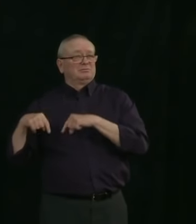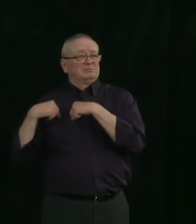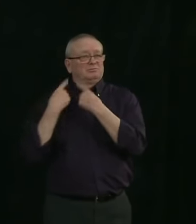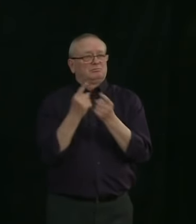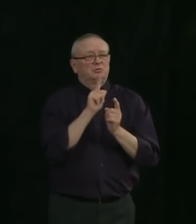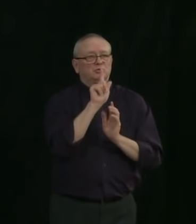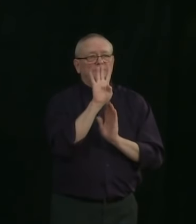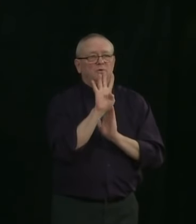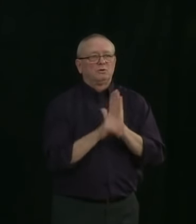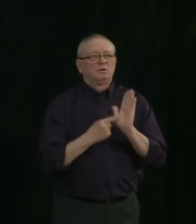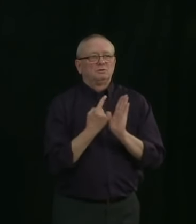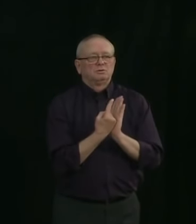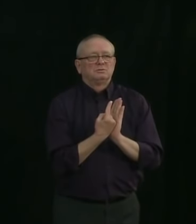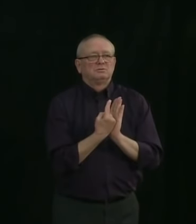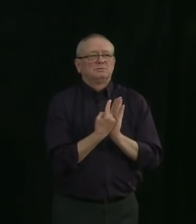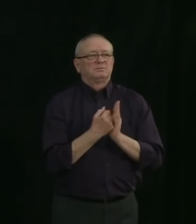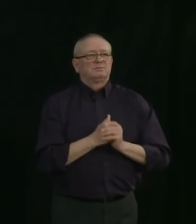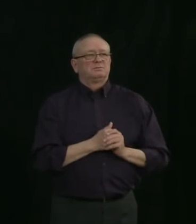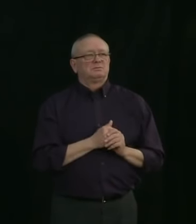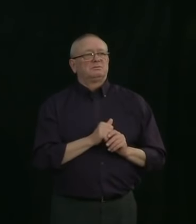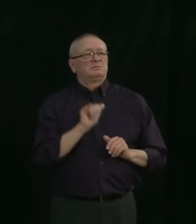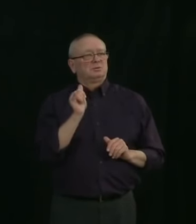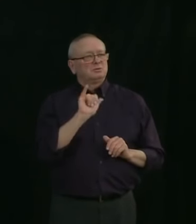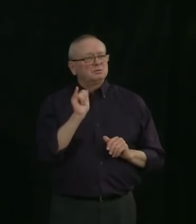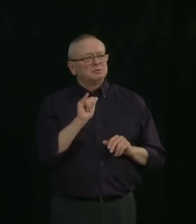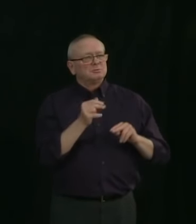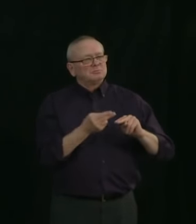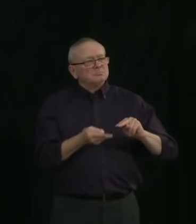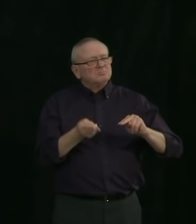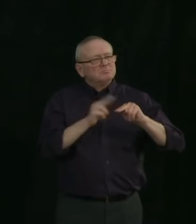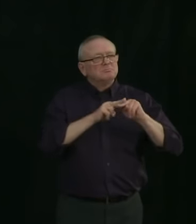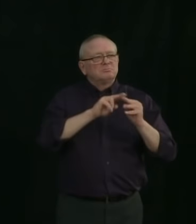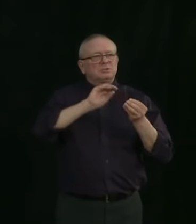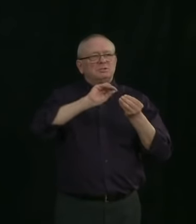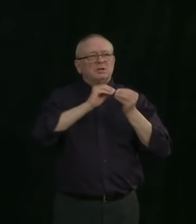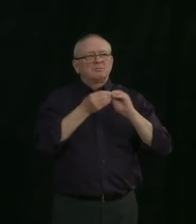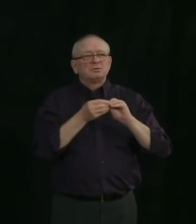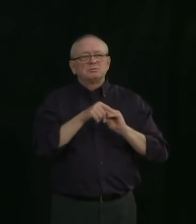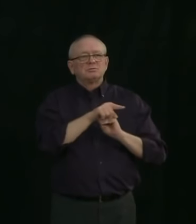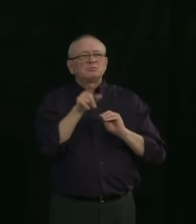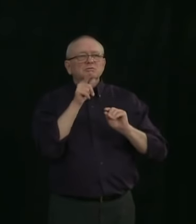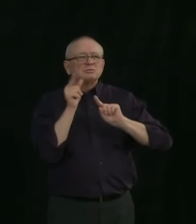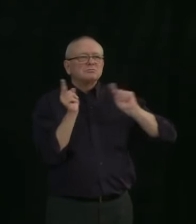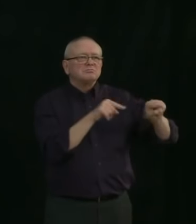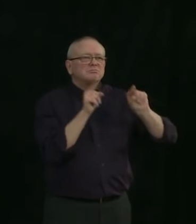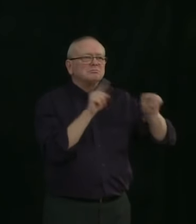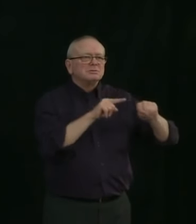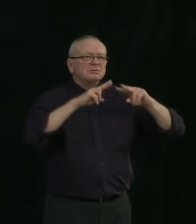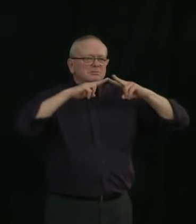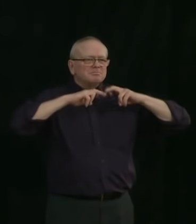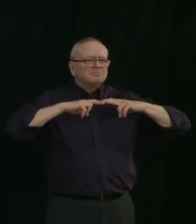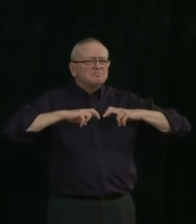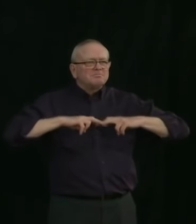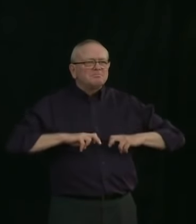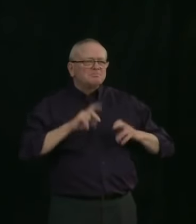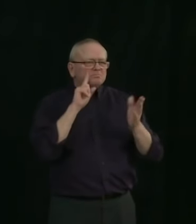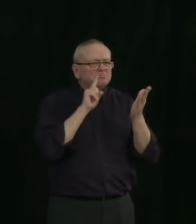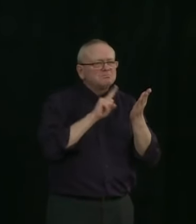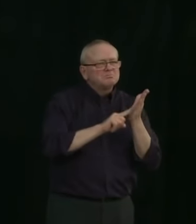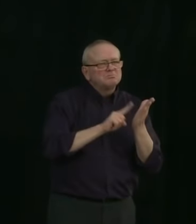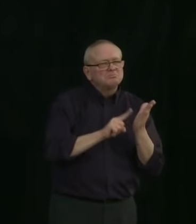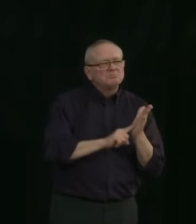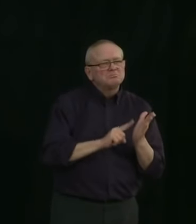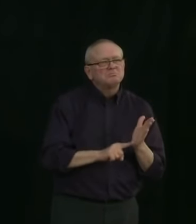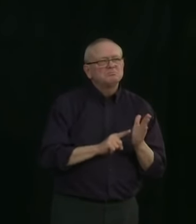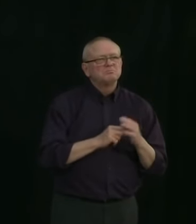people accessing our assessment centres since we expanded the testing criteria yesterday, so I anticipate that our testing numbers will